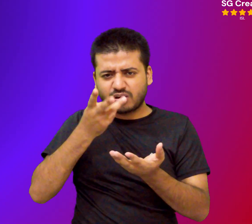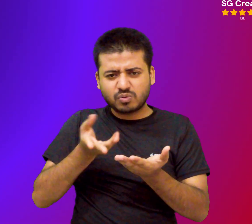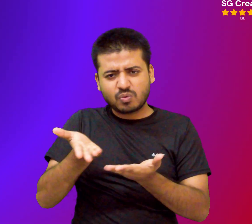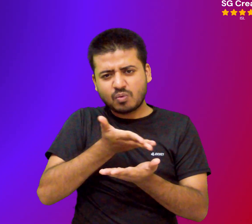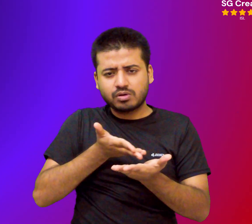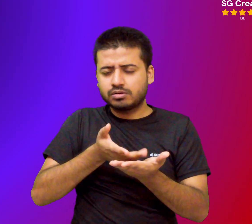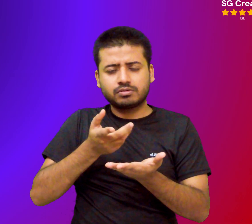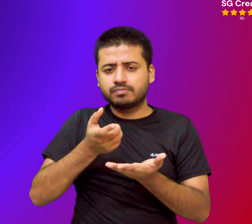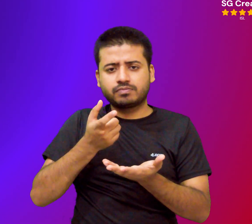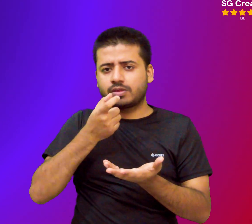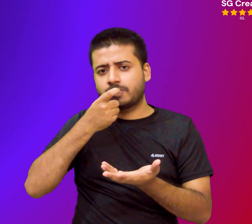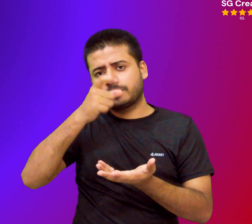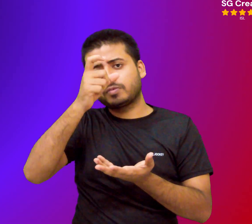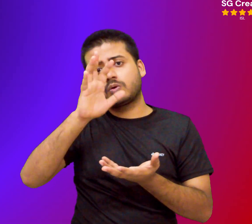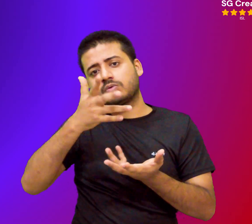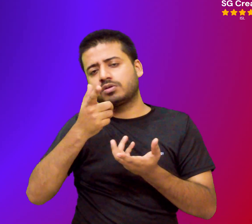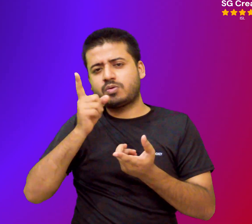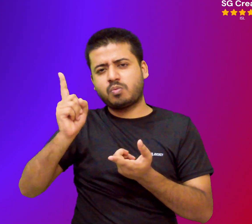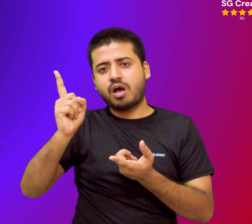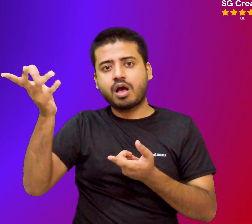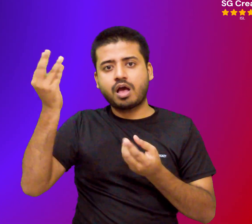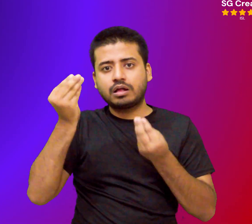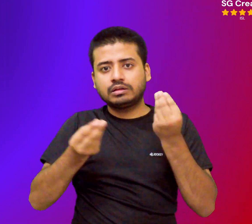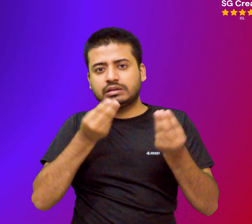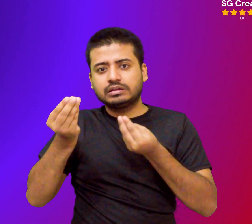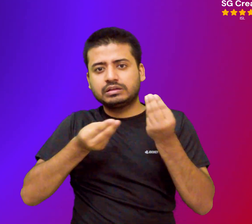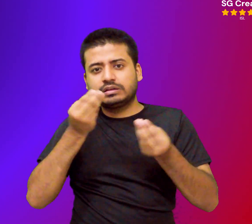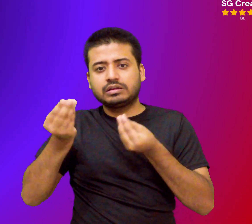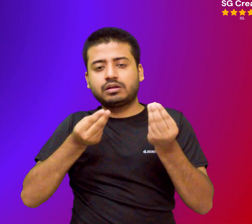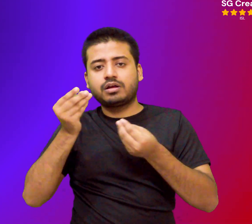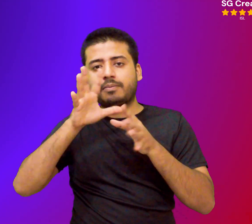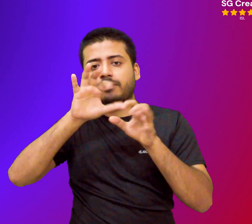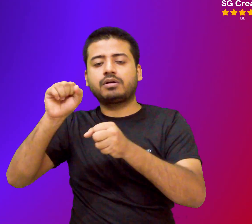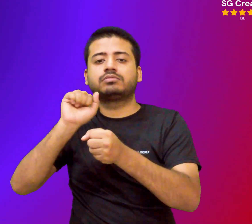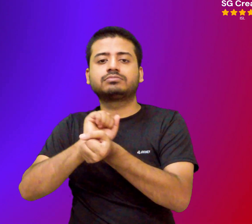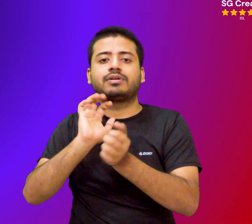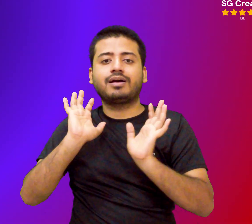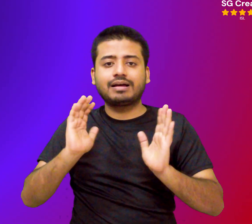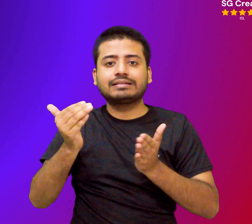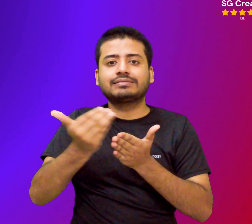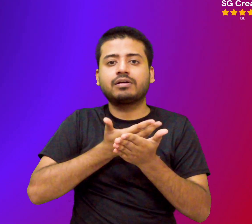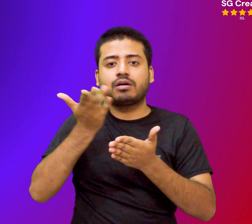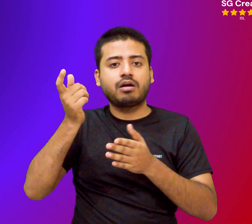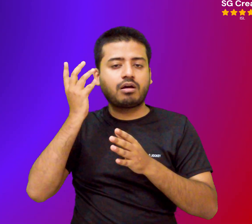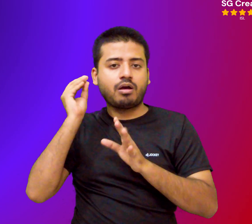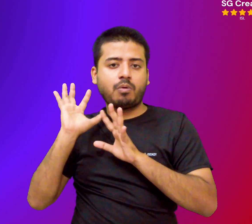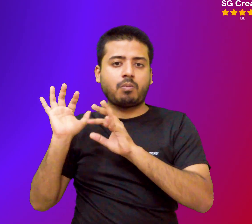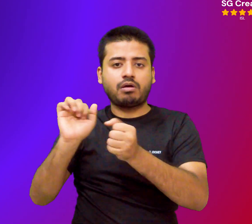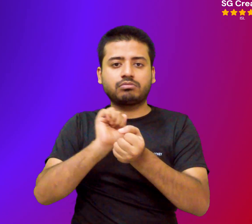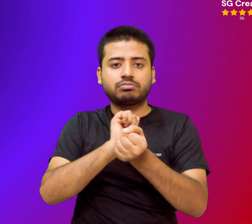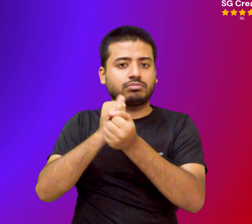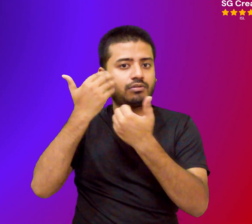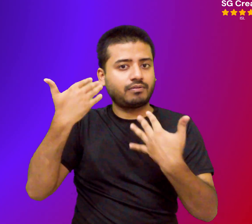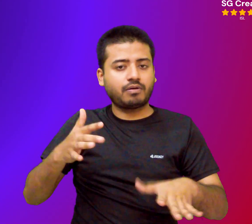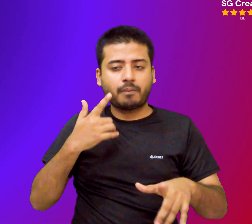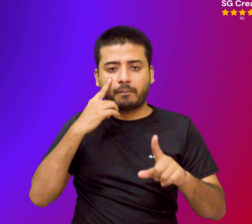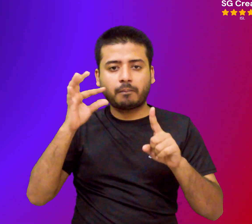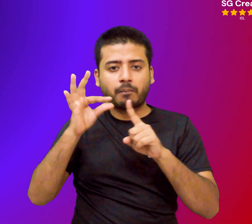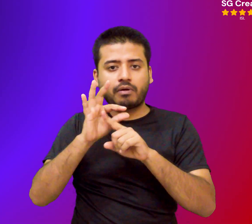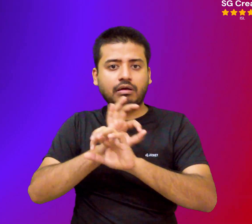consumers, according to international momo factory incidents. Recent news reports have detailed disturbing incidents